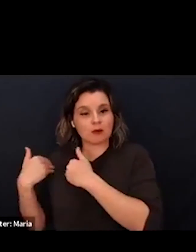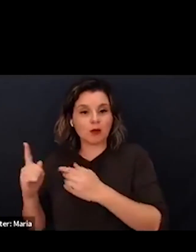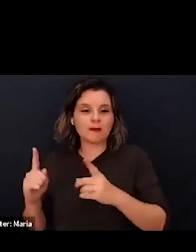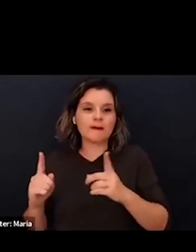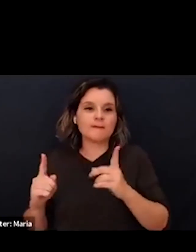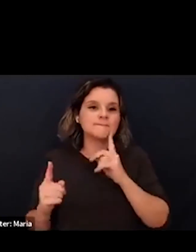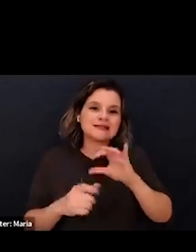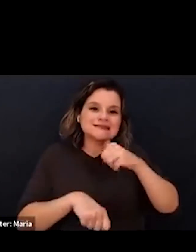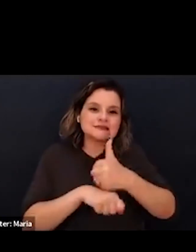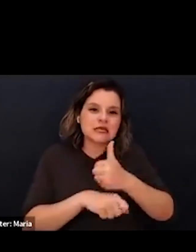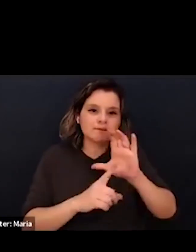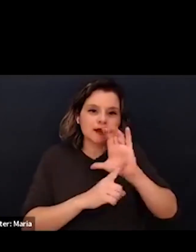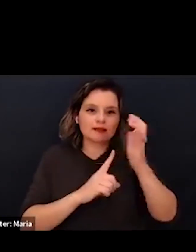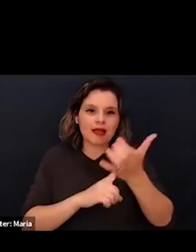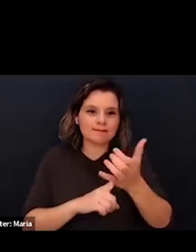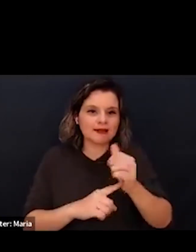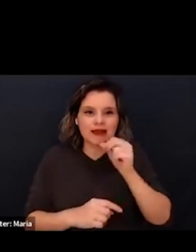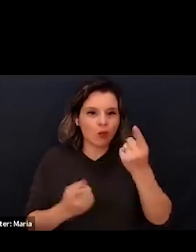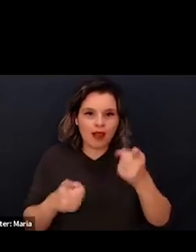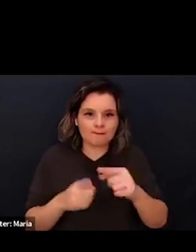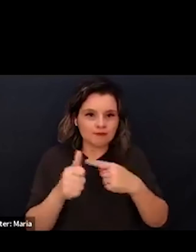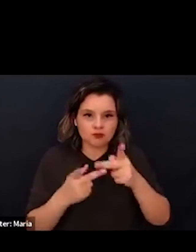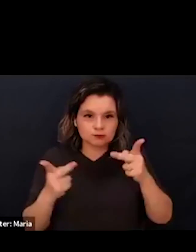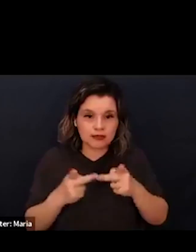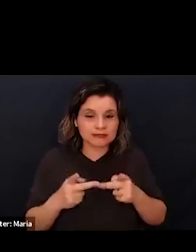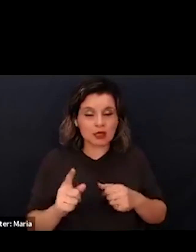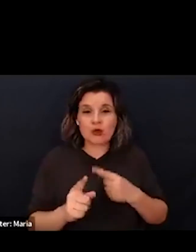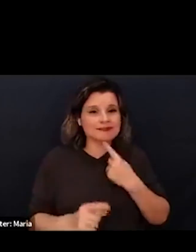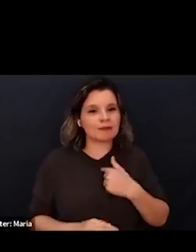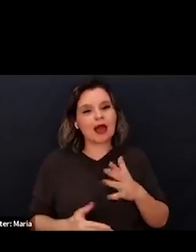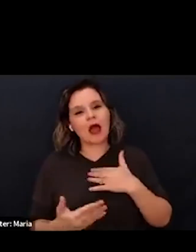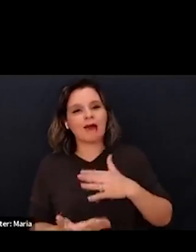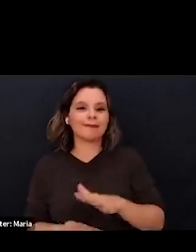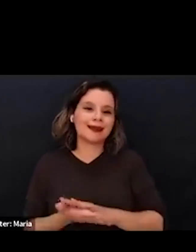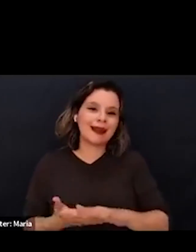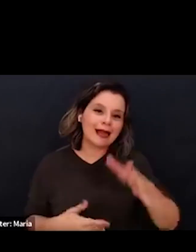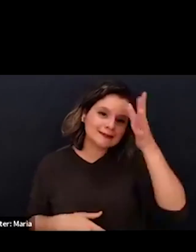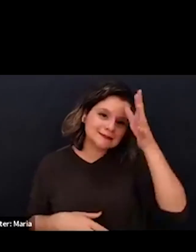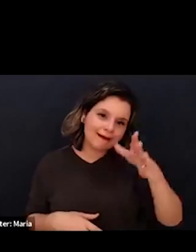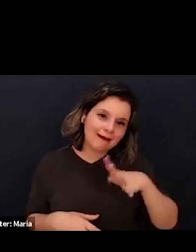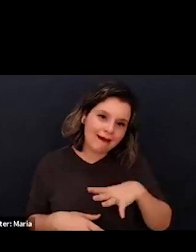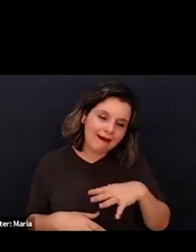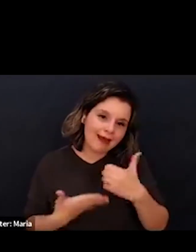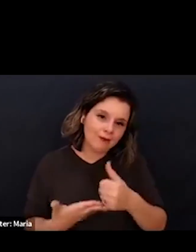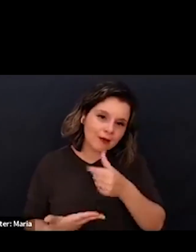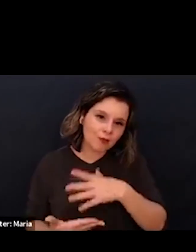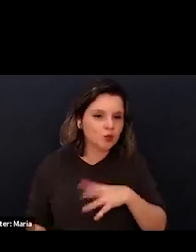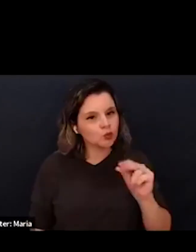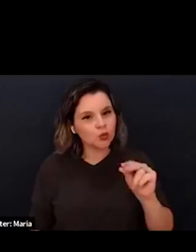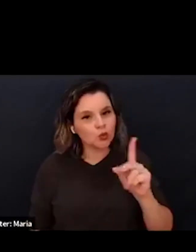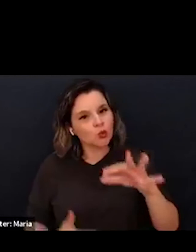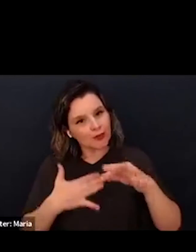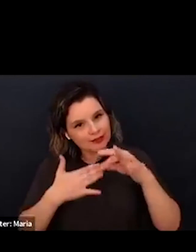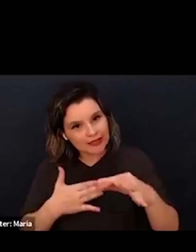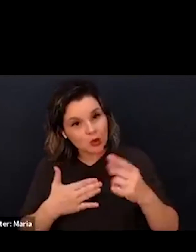place in the first place. And by the way, you need to do this not because you're a nice guy helping out the women. That's the old paradigm. You need to do it because you're a leader, and we expect that of